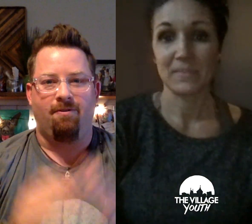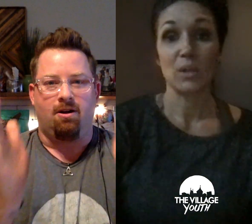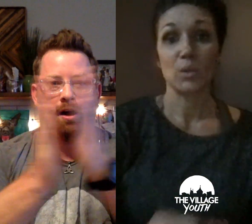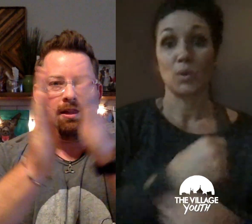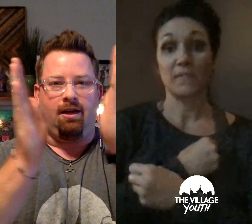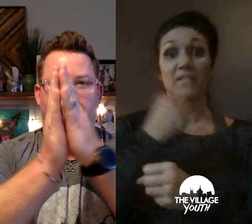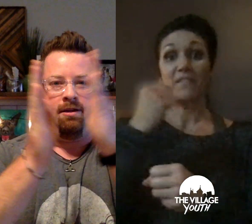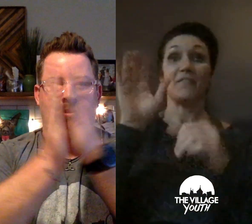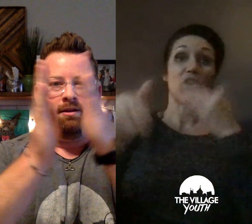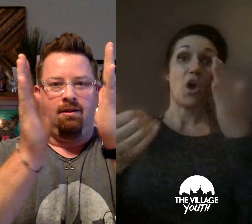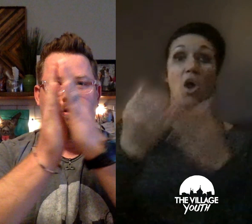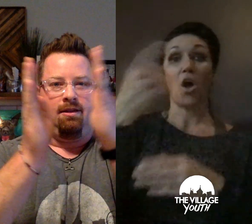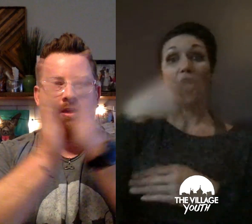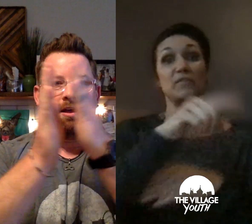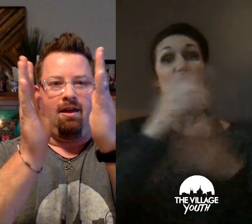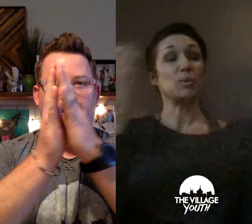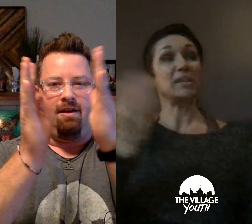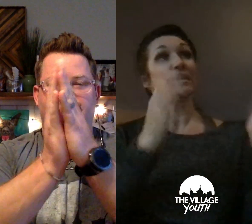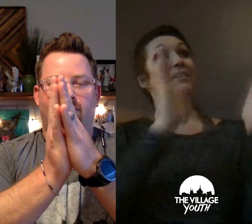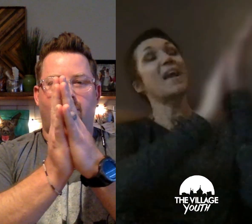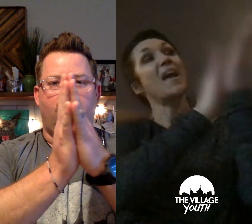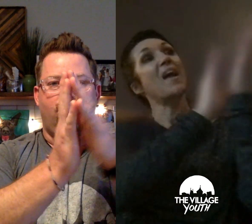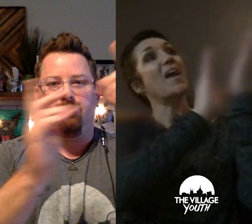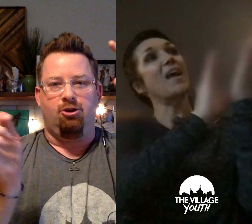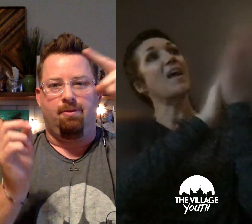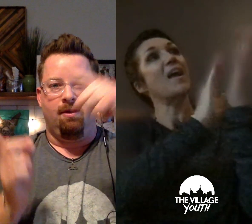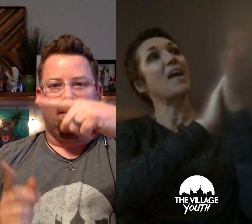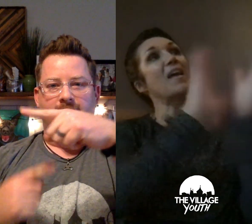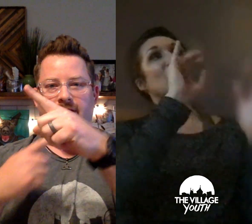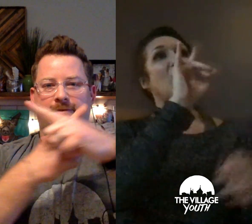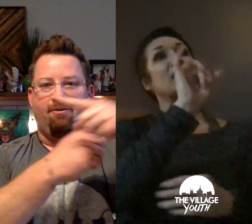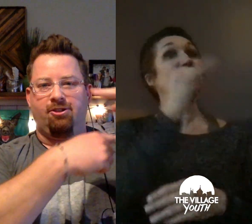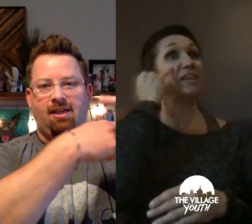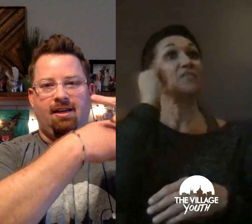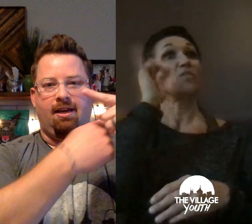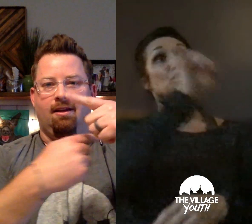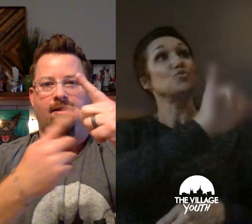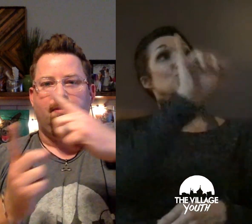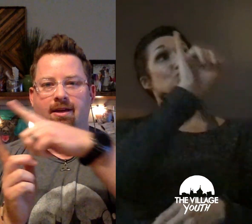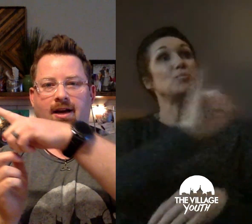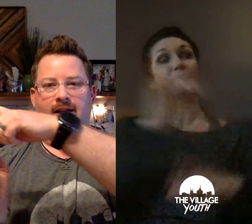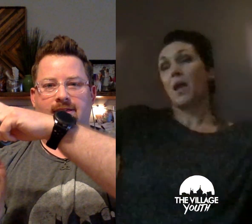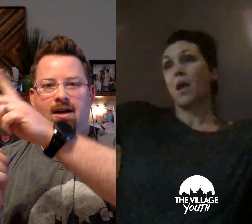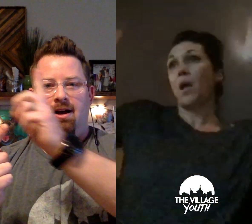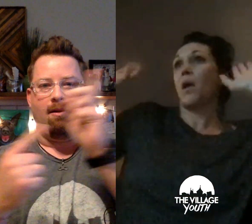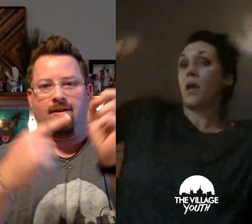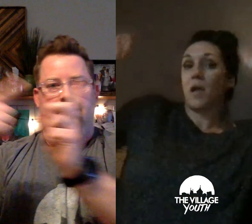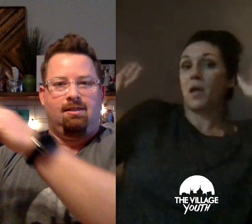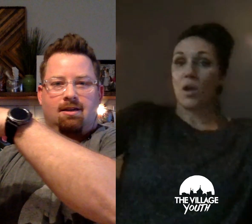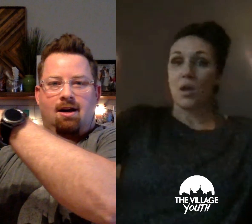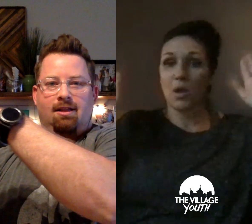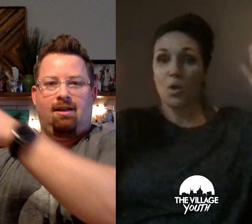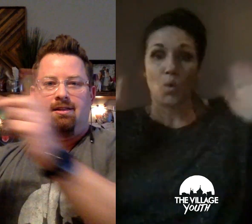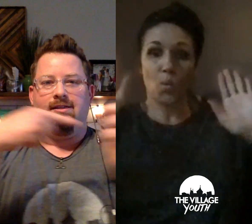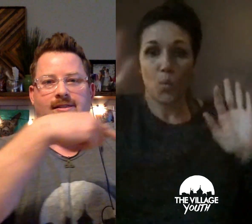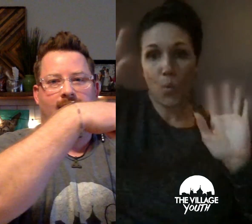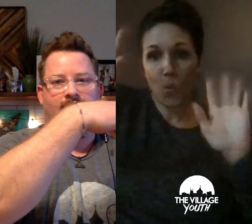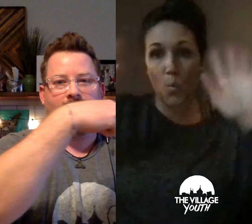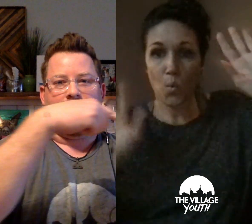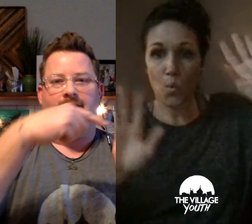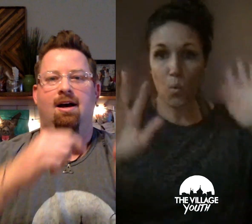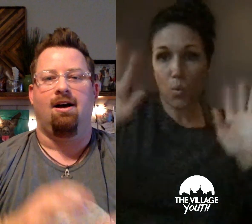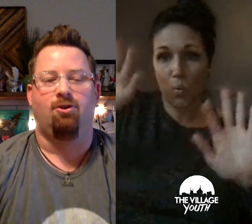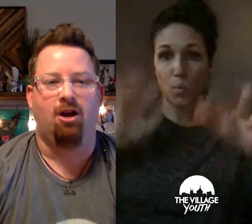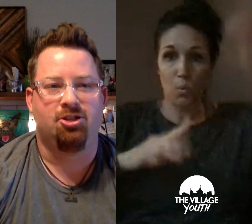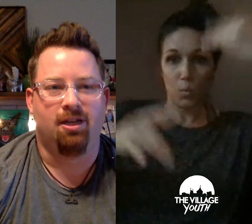Give it up for Colleen. Thanks, guys. If you are on YouTube, give it up for Cindy because, Thank you. let's see, Colleen,